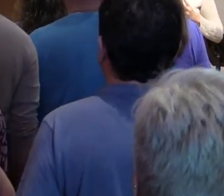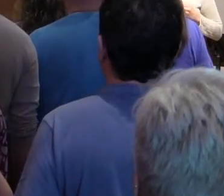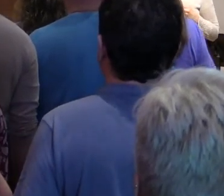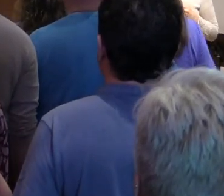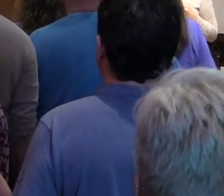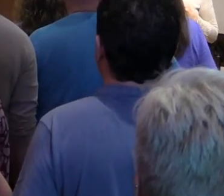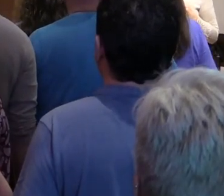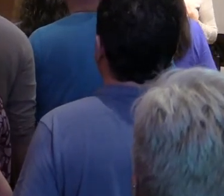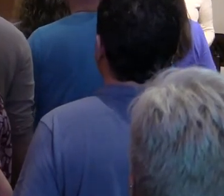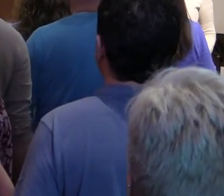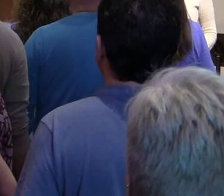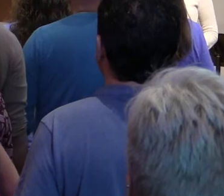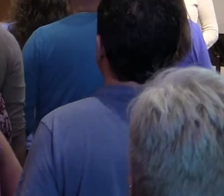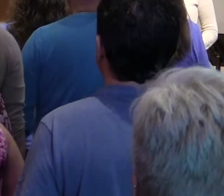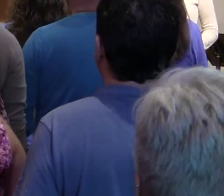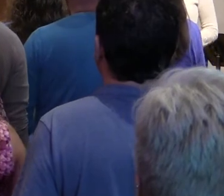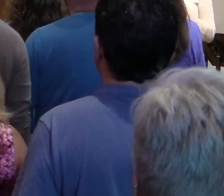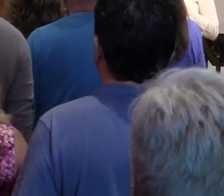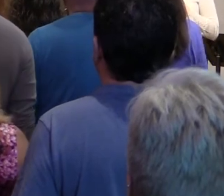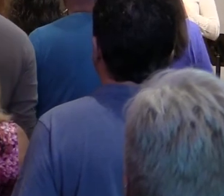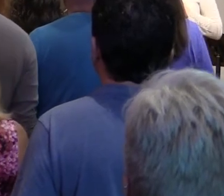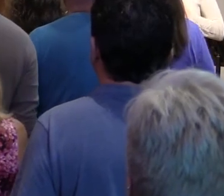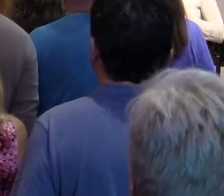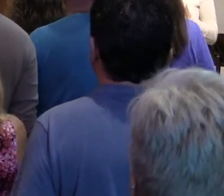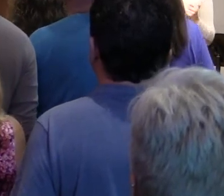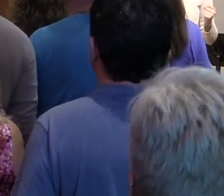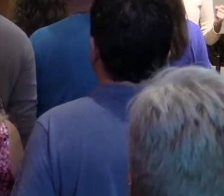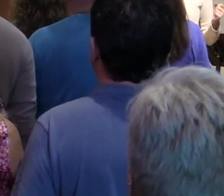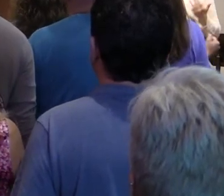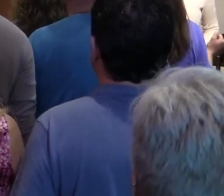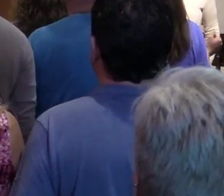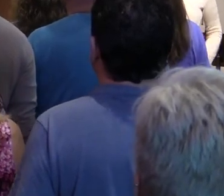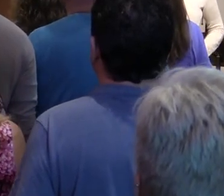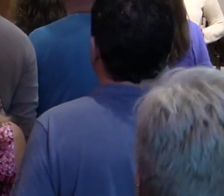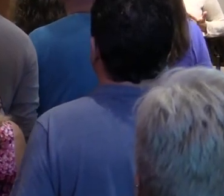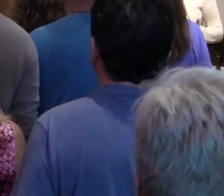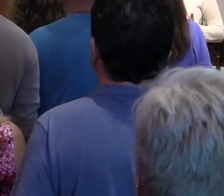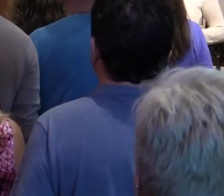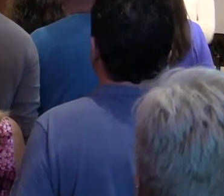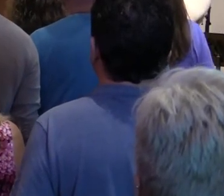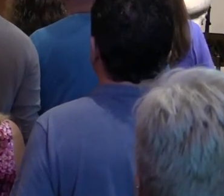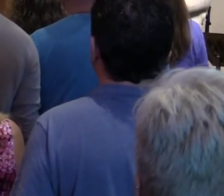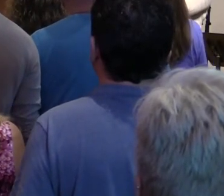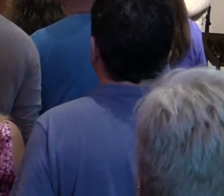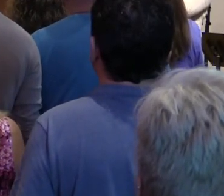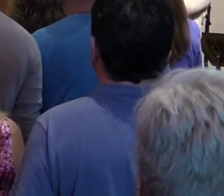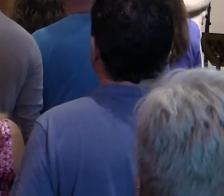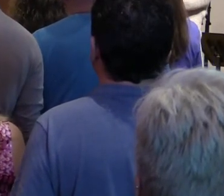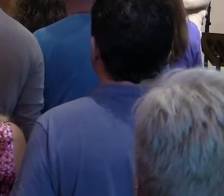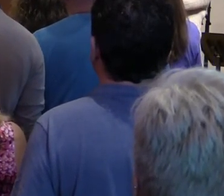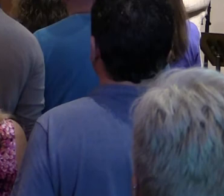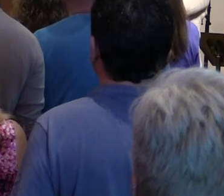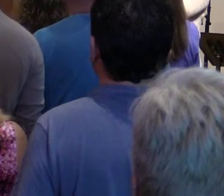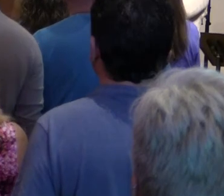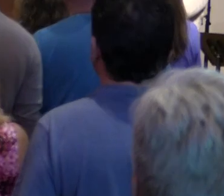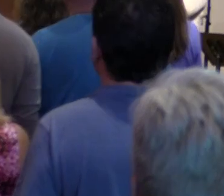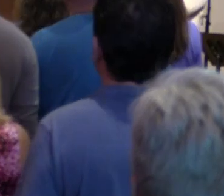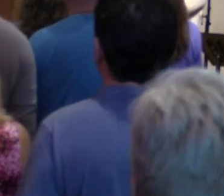Open my heart, Lord, and let it be with